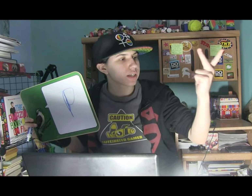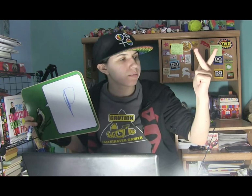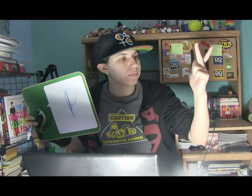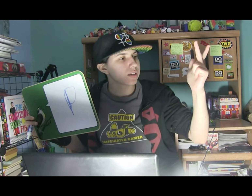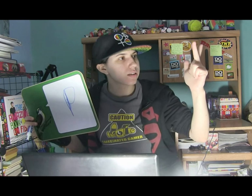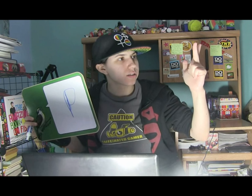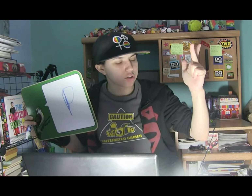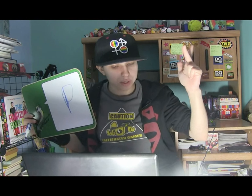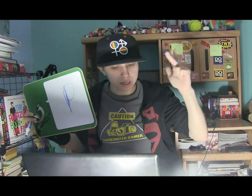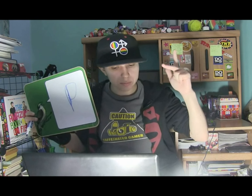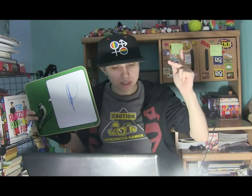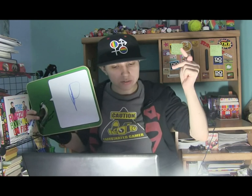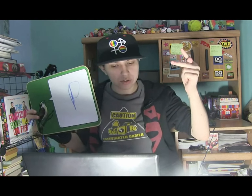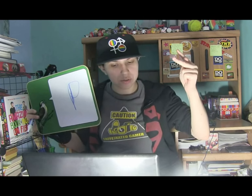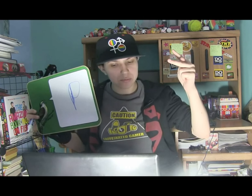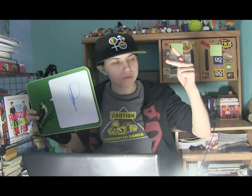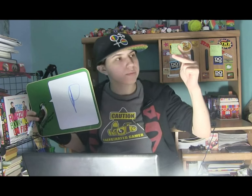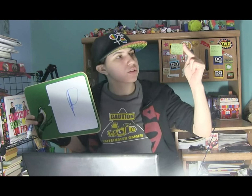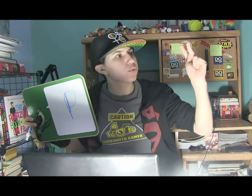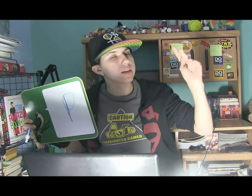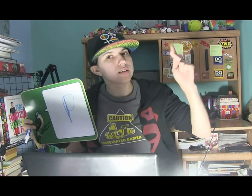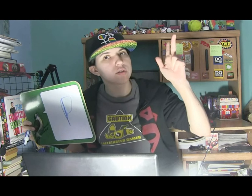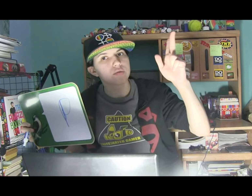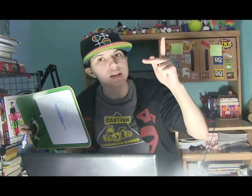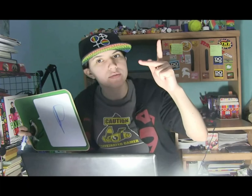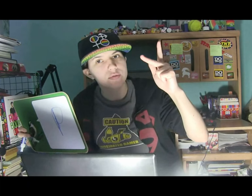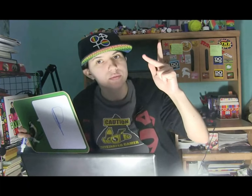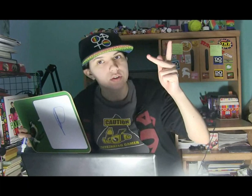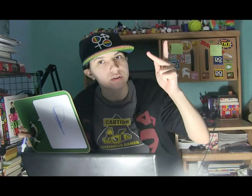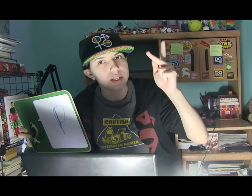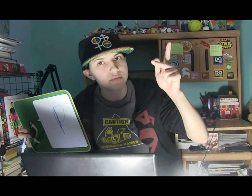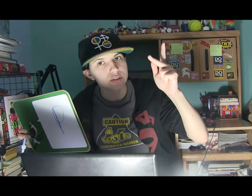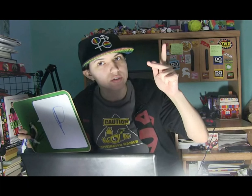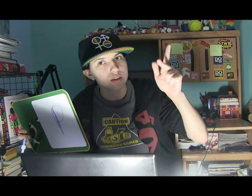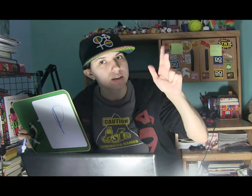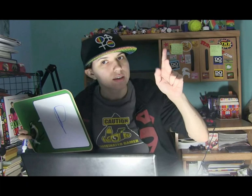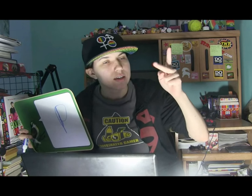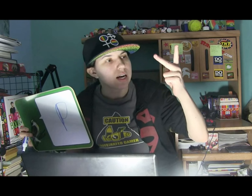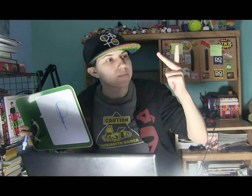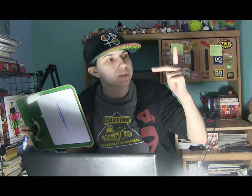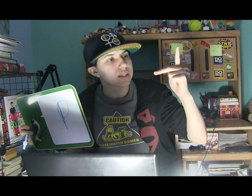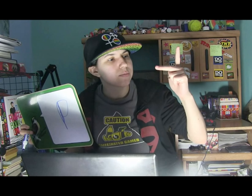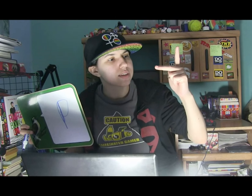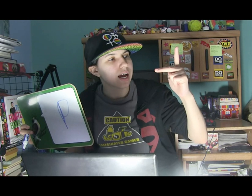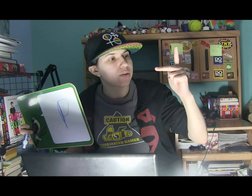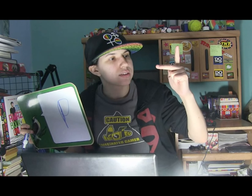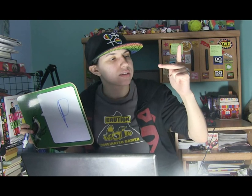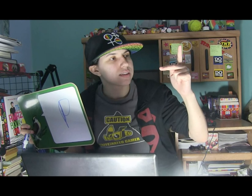come onto your palm, your thumb goes in between, your middle finger comes out to the